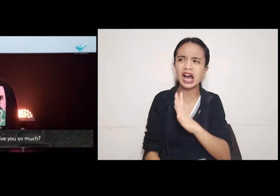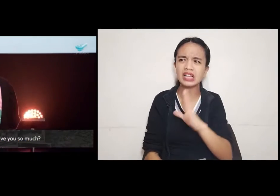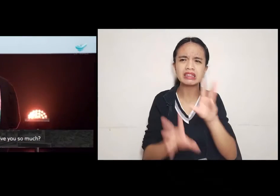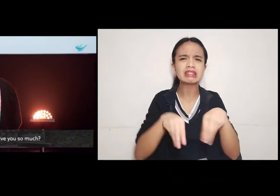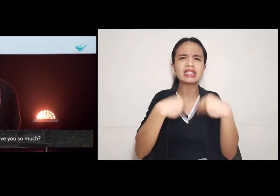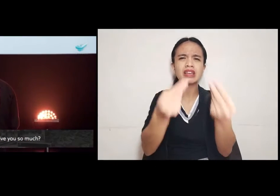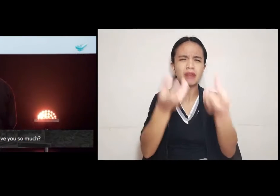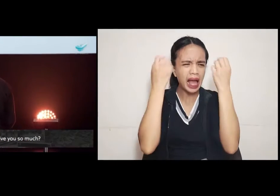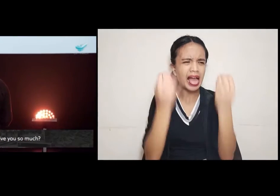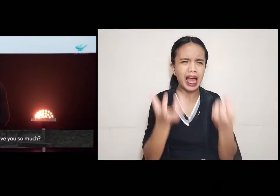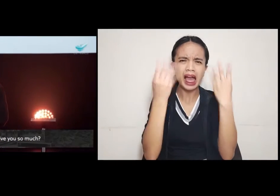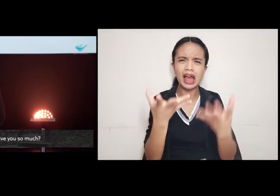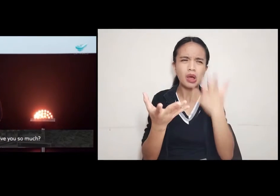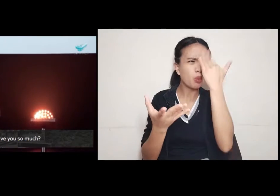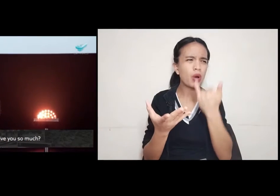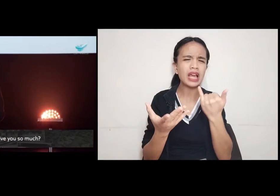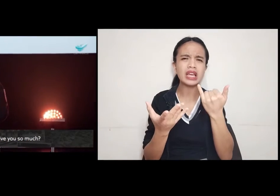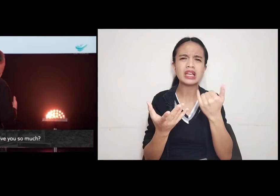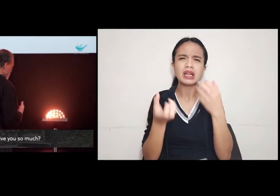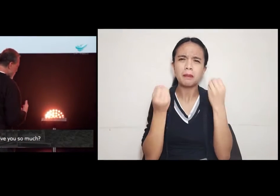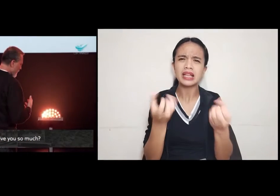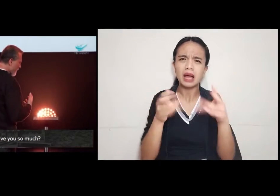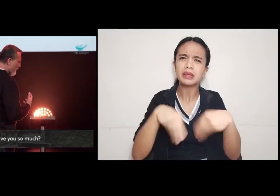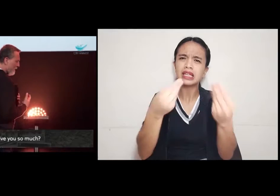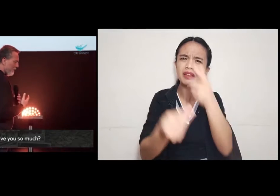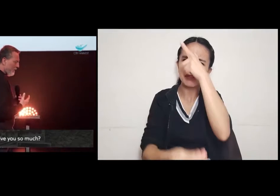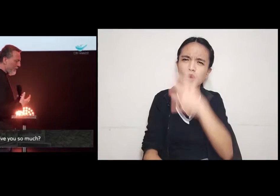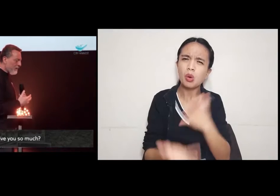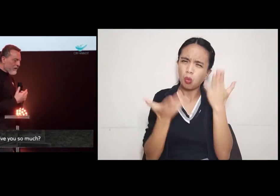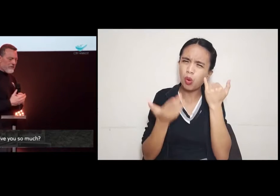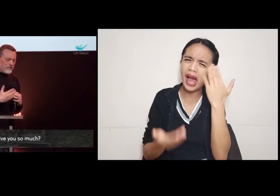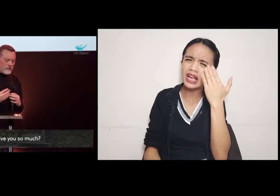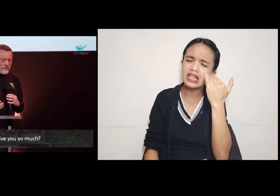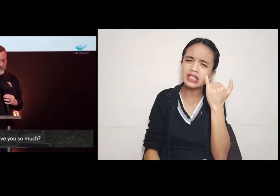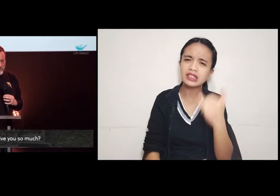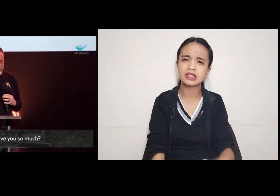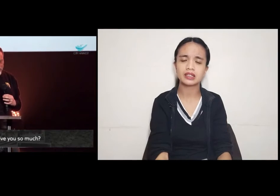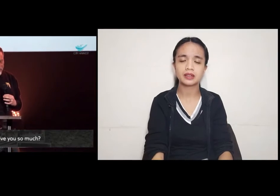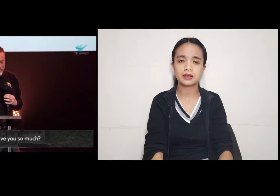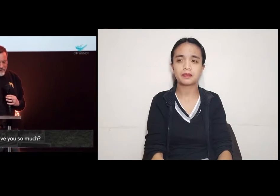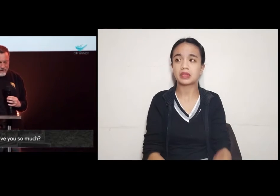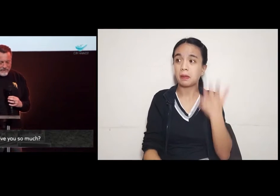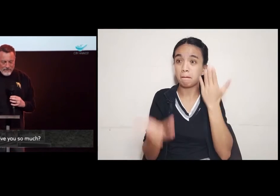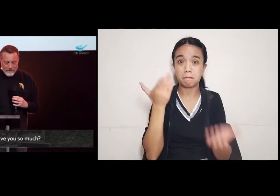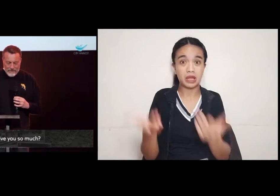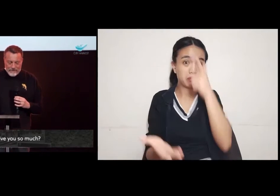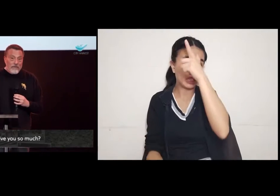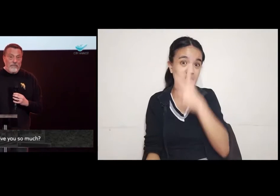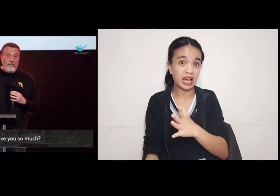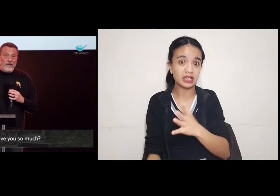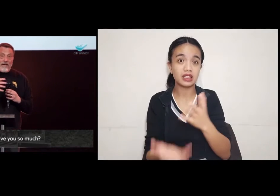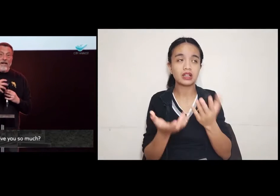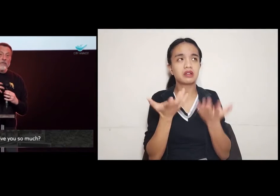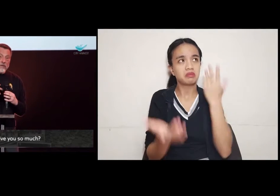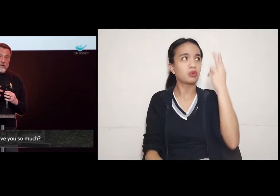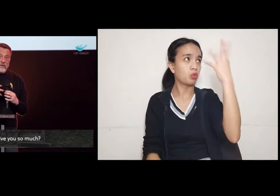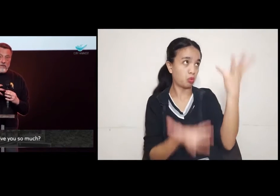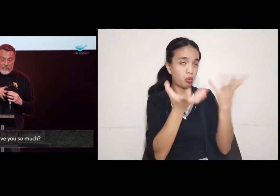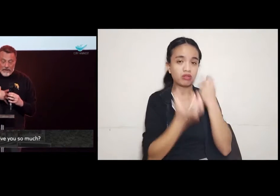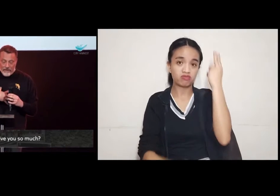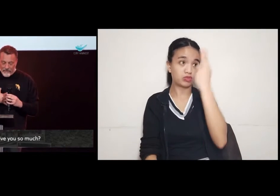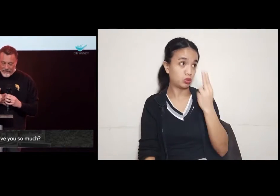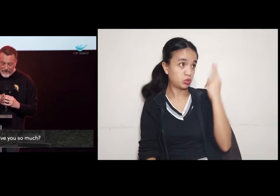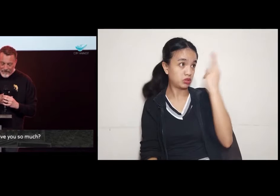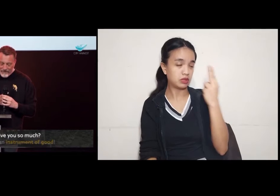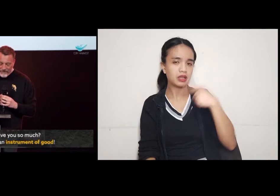why would God give me so much and others so little, except that maybe God wants to